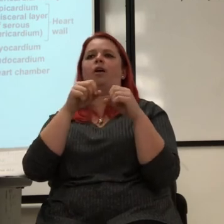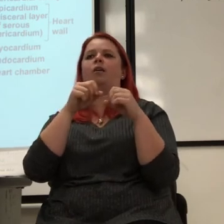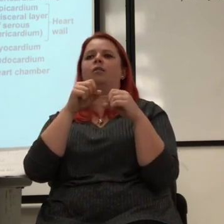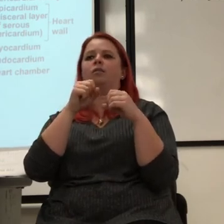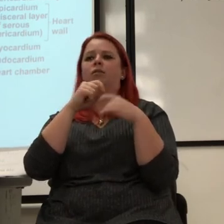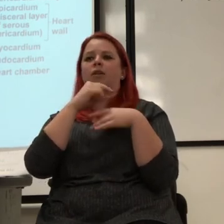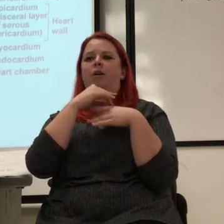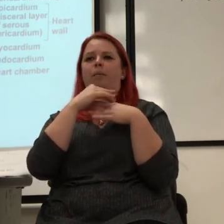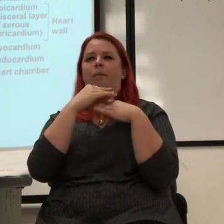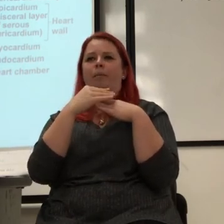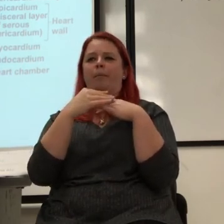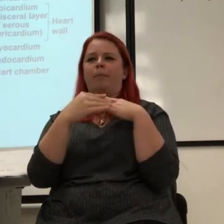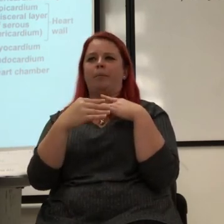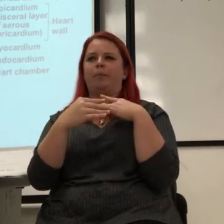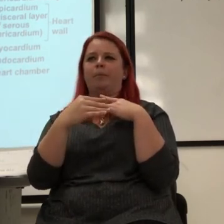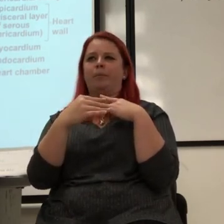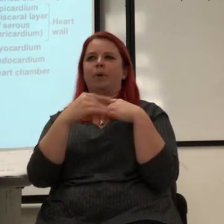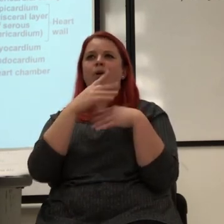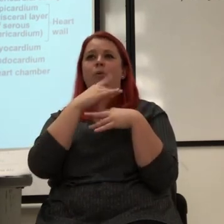cardiac tamponade.